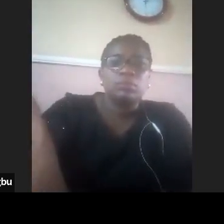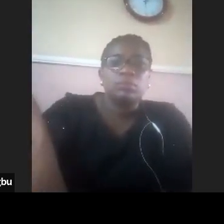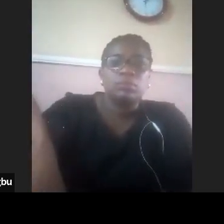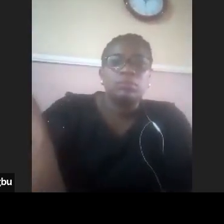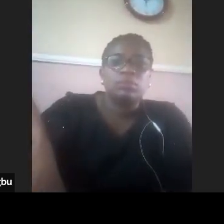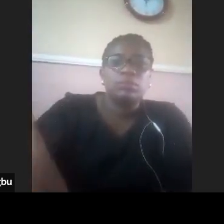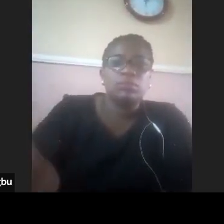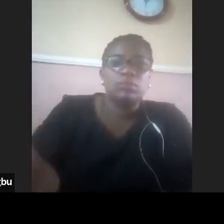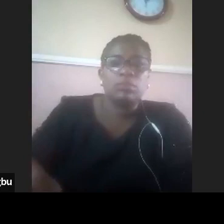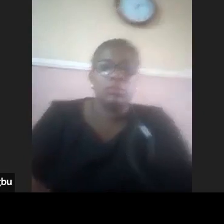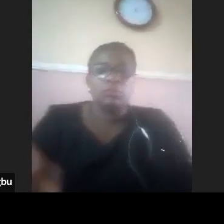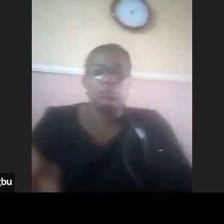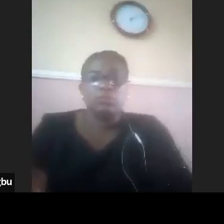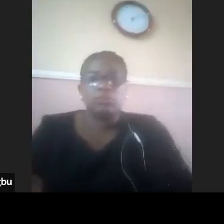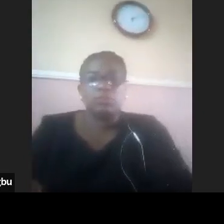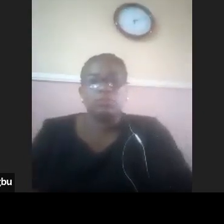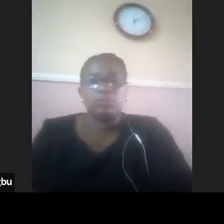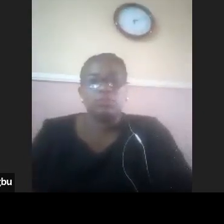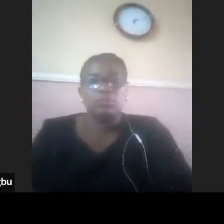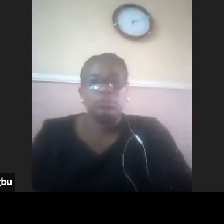timeline,